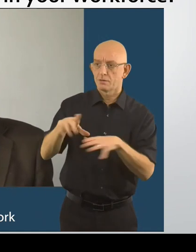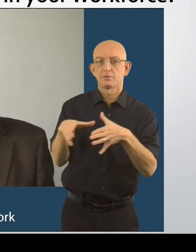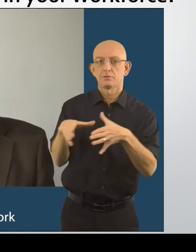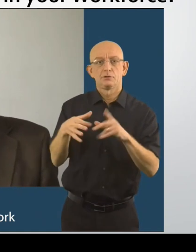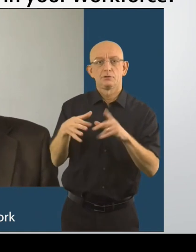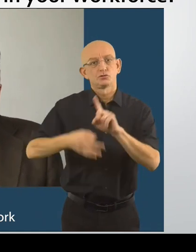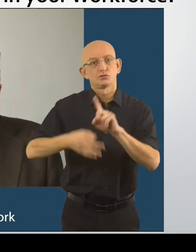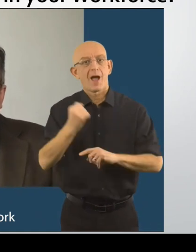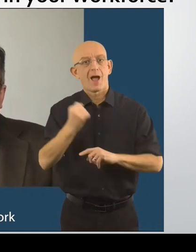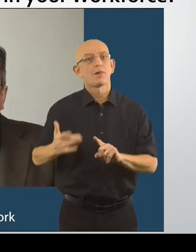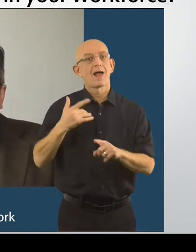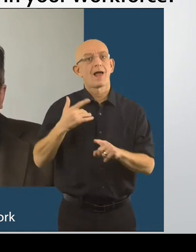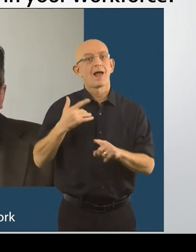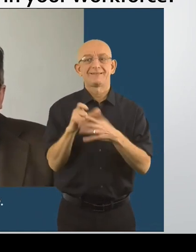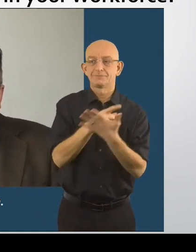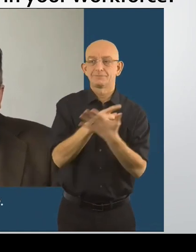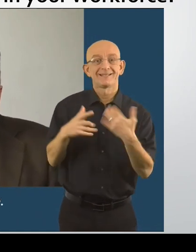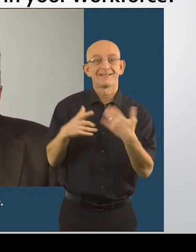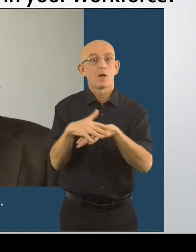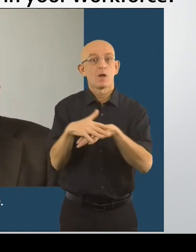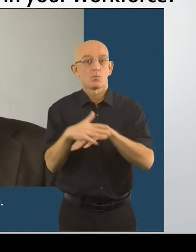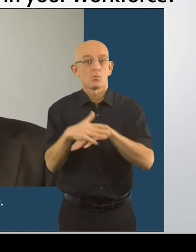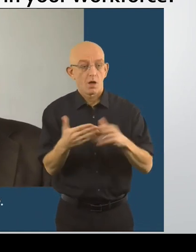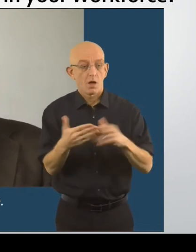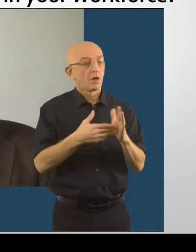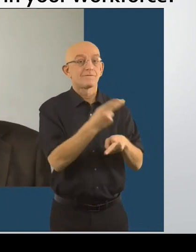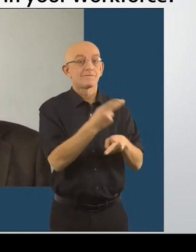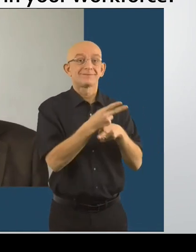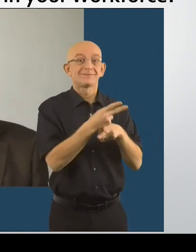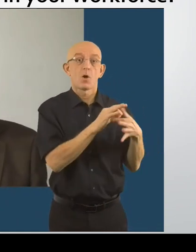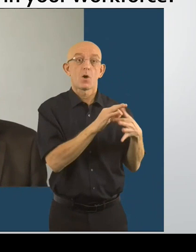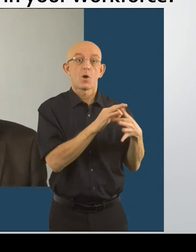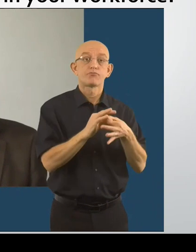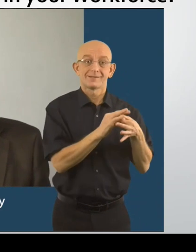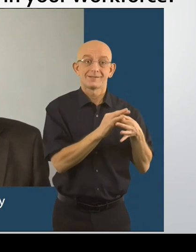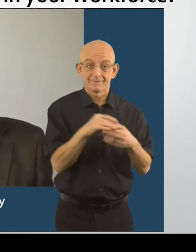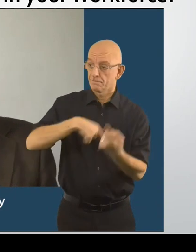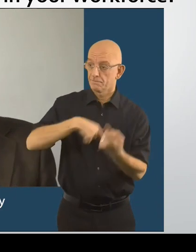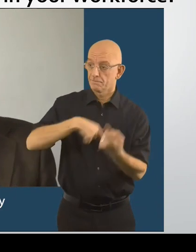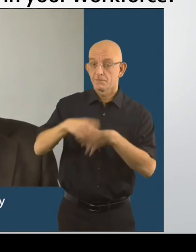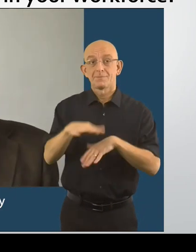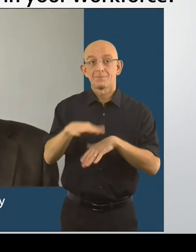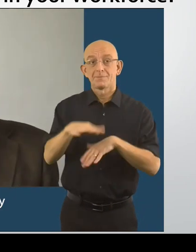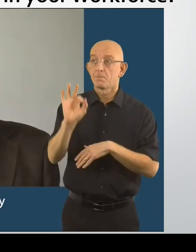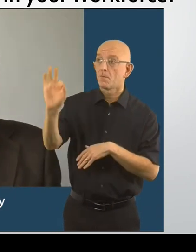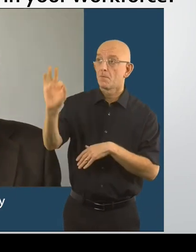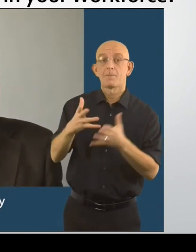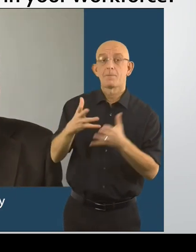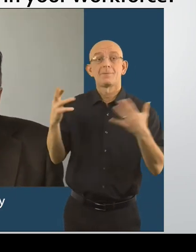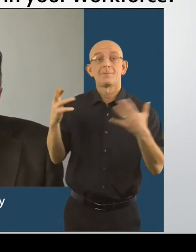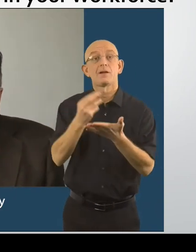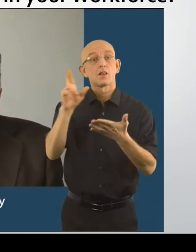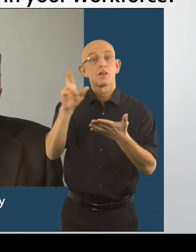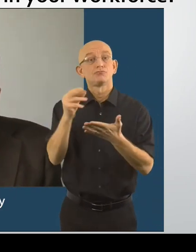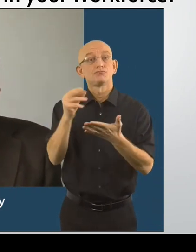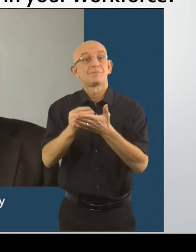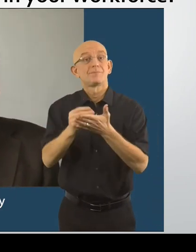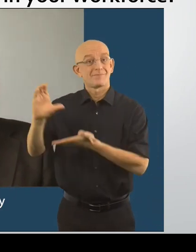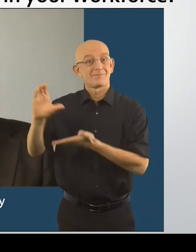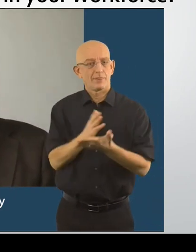from Shaping Our Lives Disability Network and the Foster Care Cooperative. We applied for big lottery money